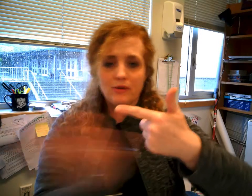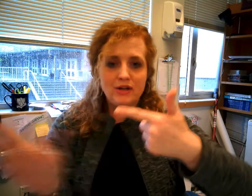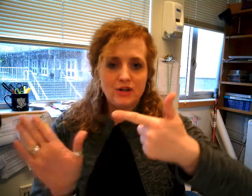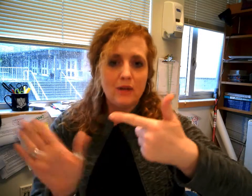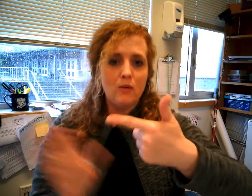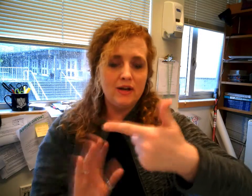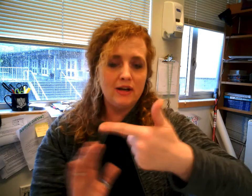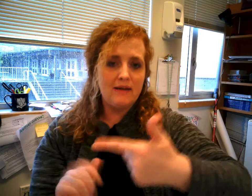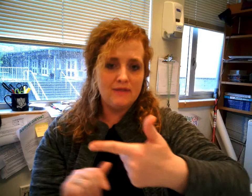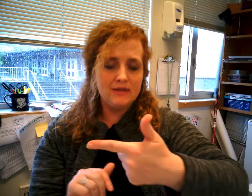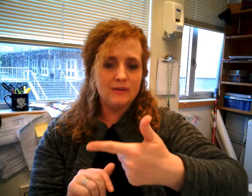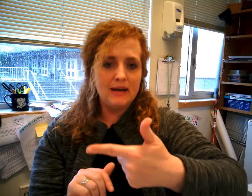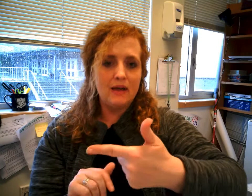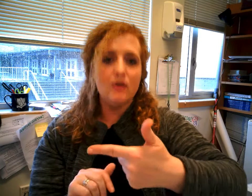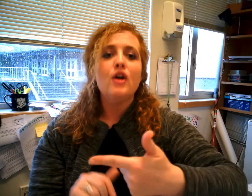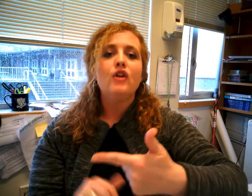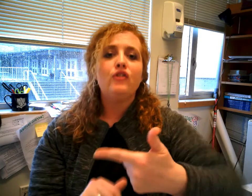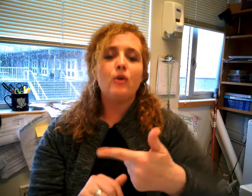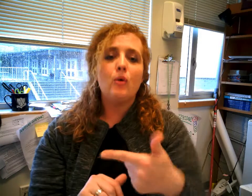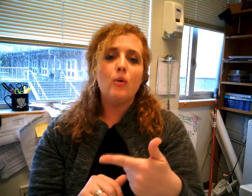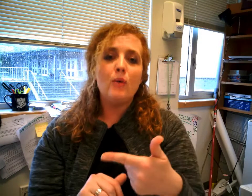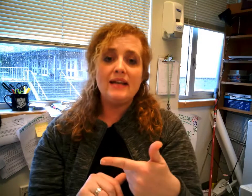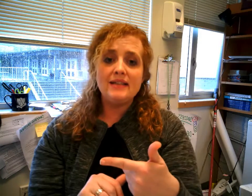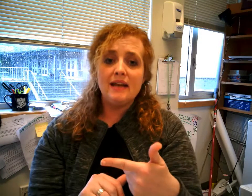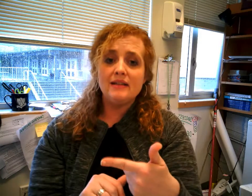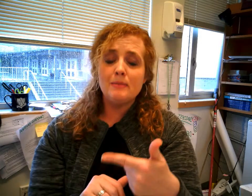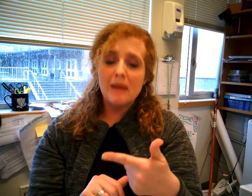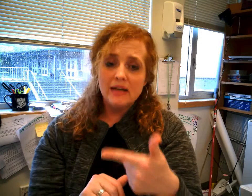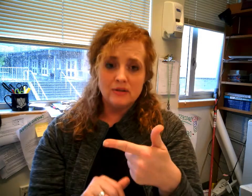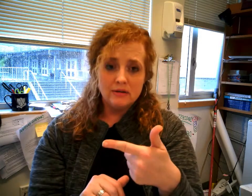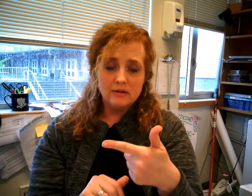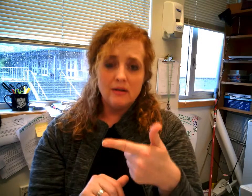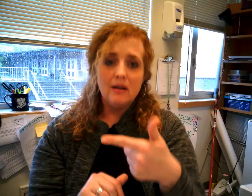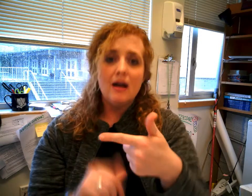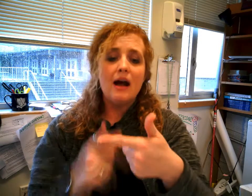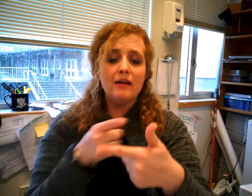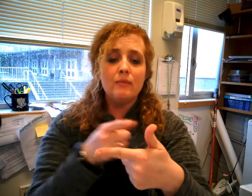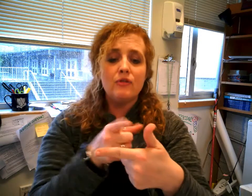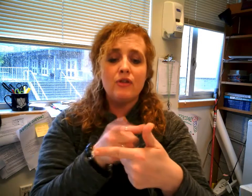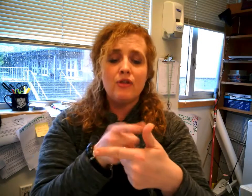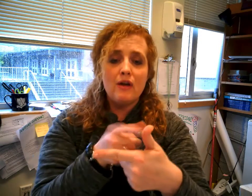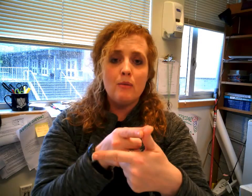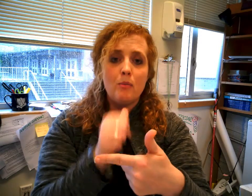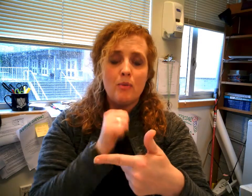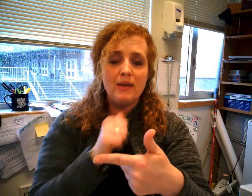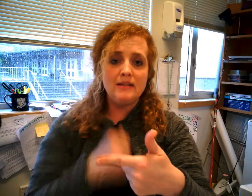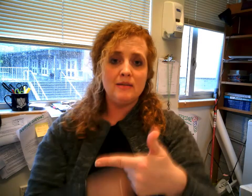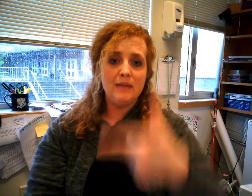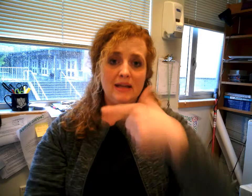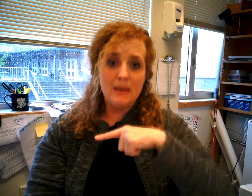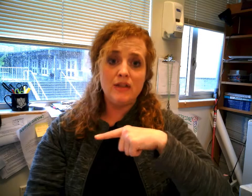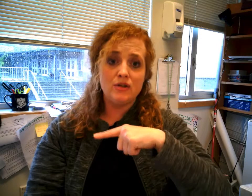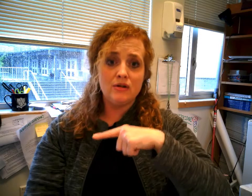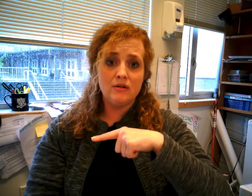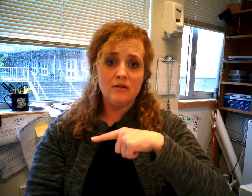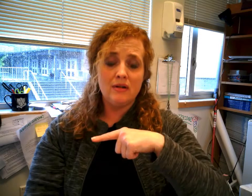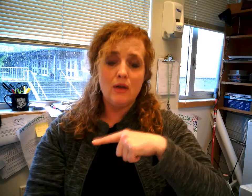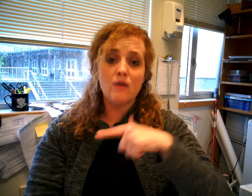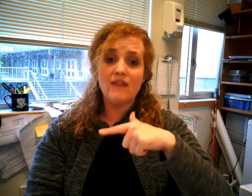direction I want you to have this right now. So when I say it's my turn, the thumb will point to me. It's my turn, or if I say,